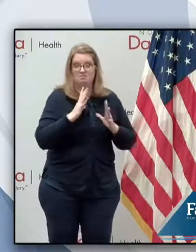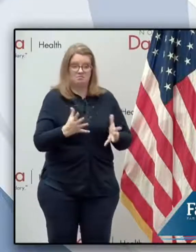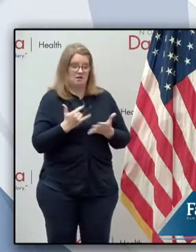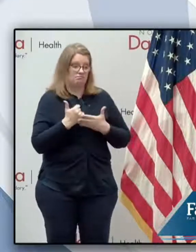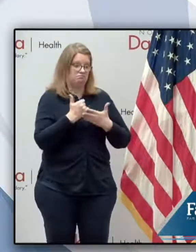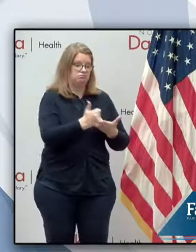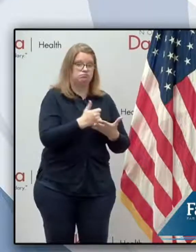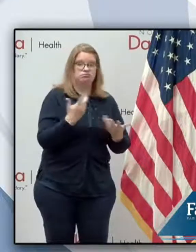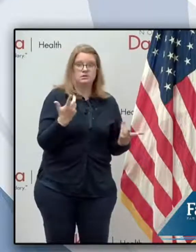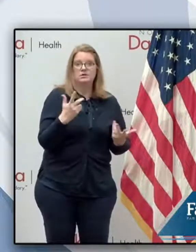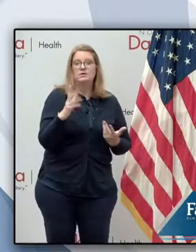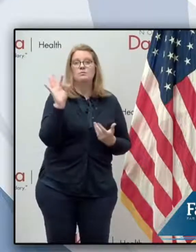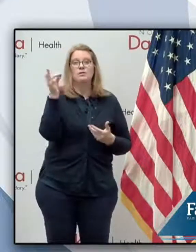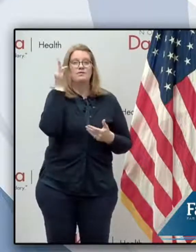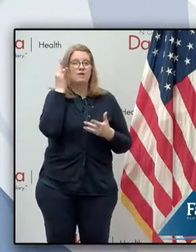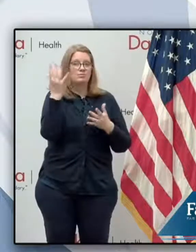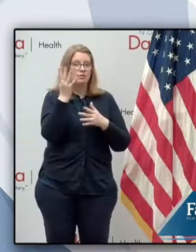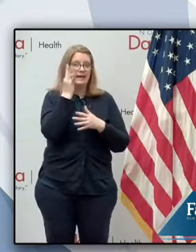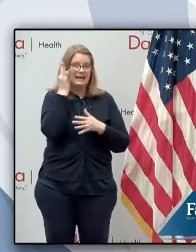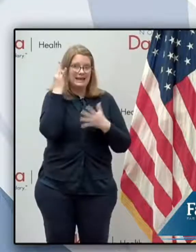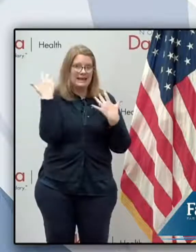federal Indian health system.